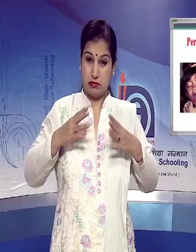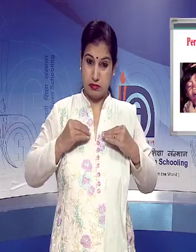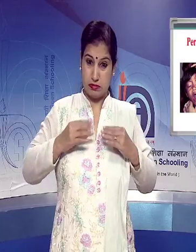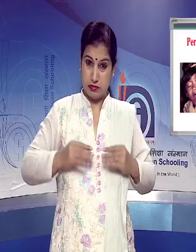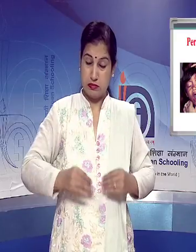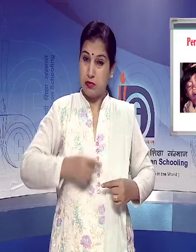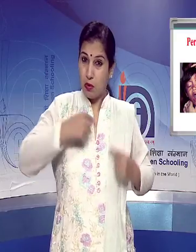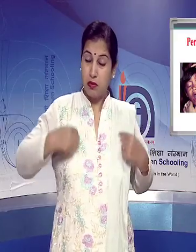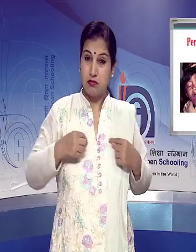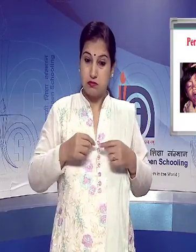membrane,